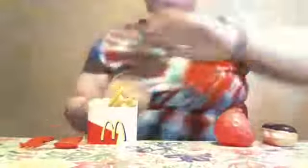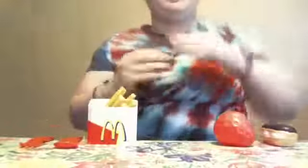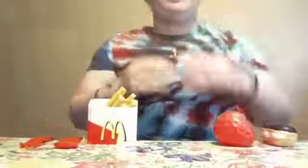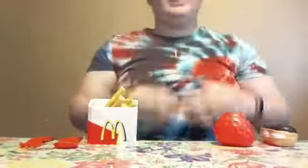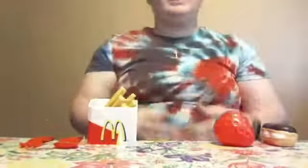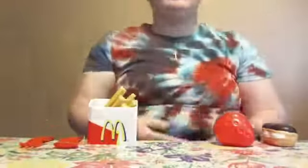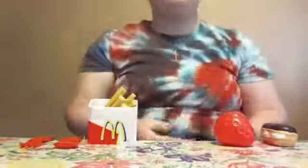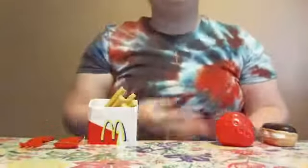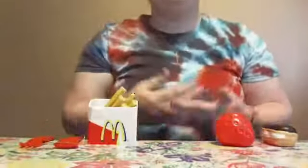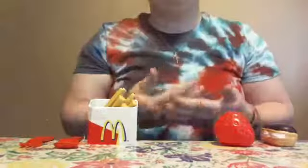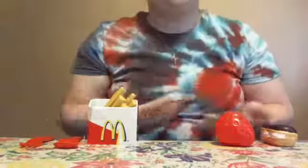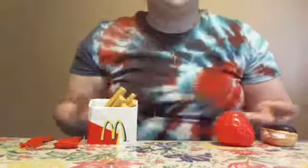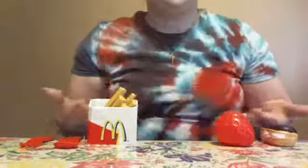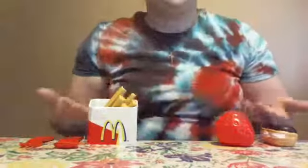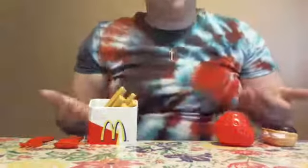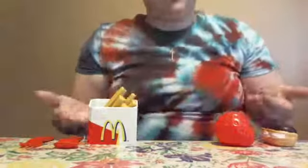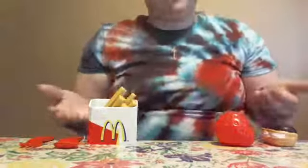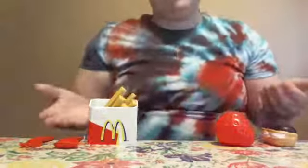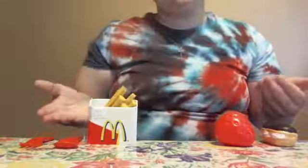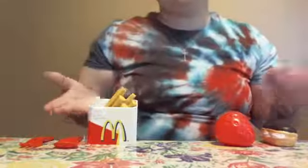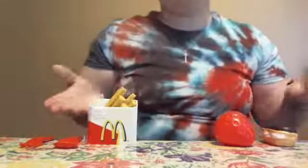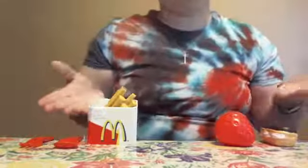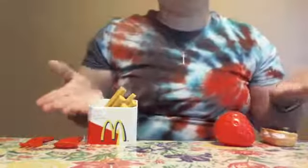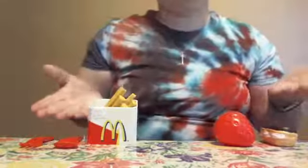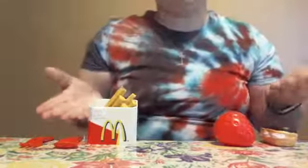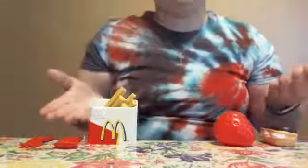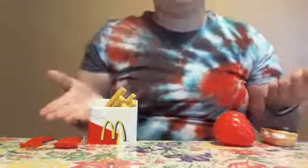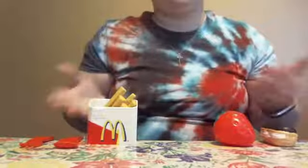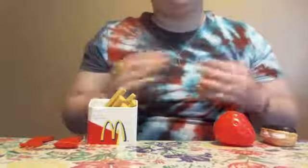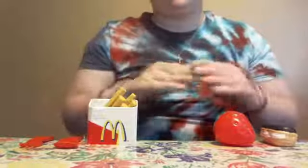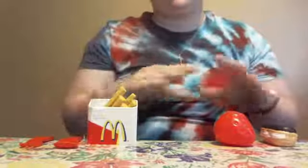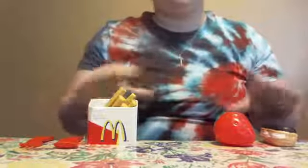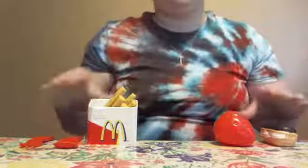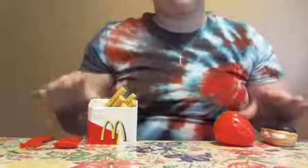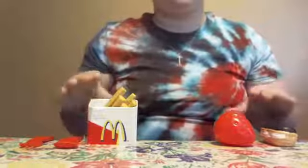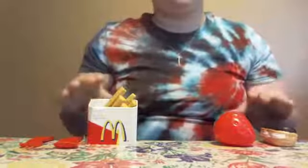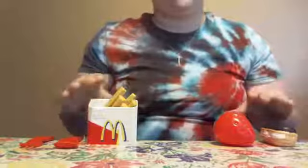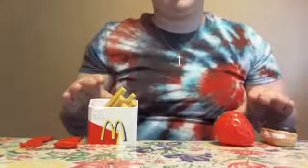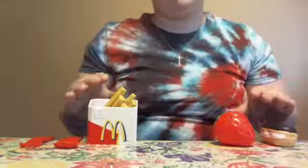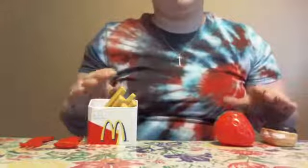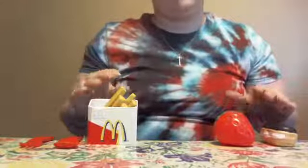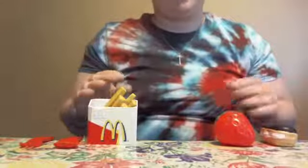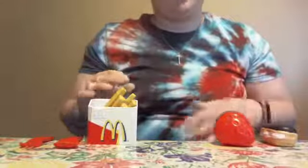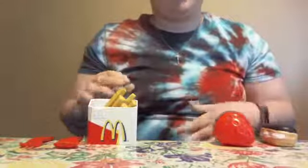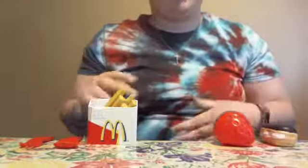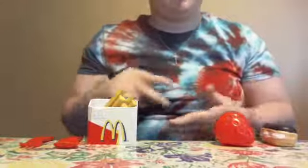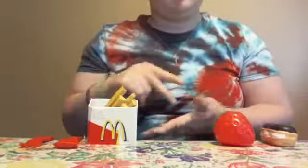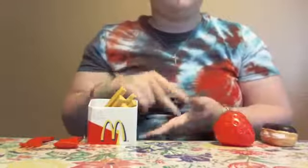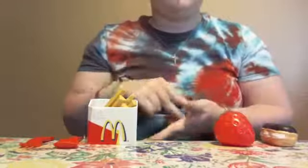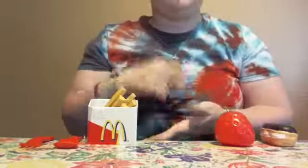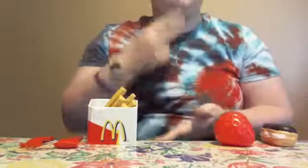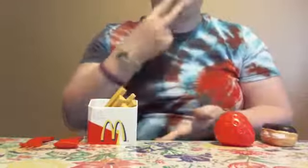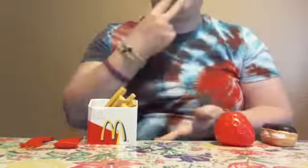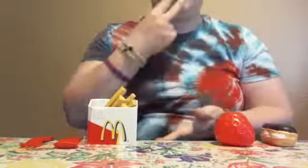All right. Can you guess which one of the items I took away? Was it the